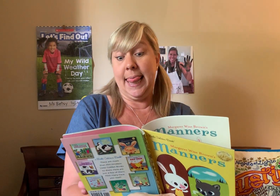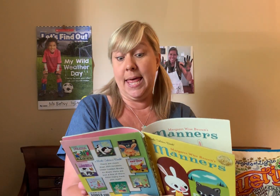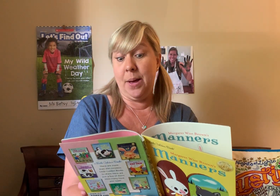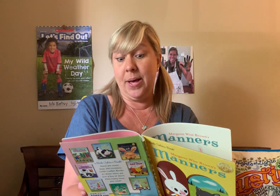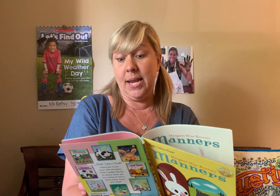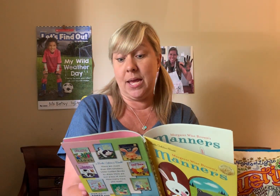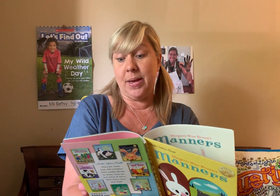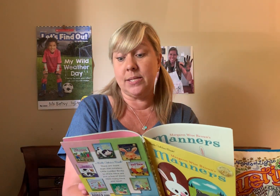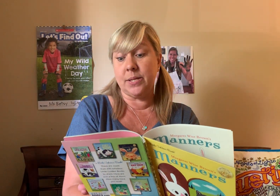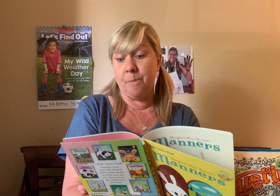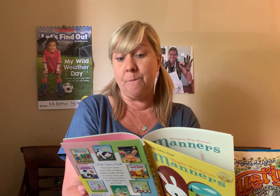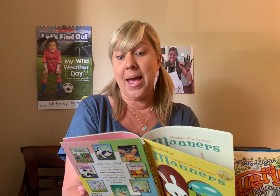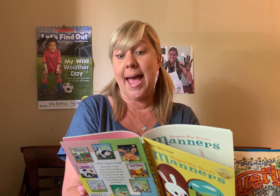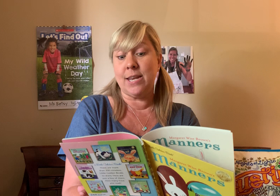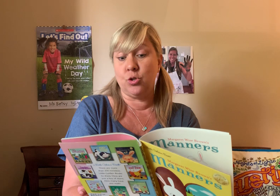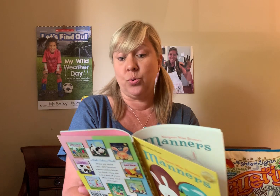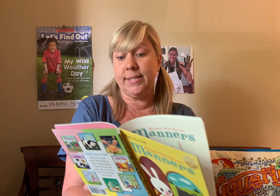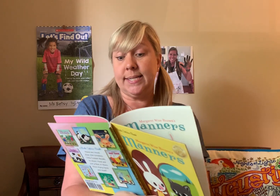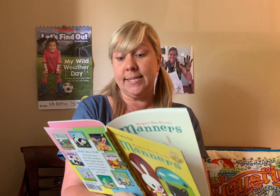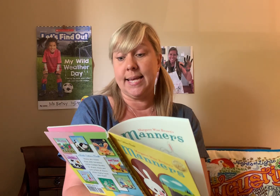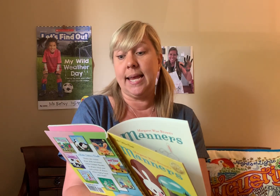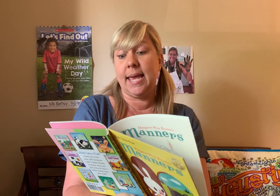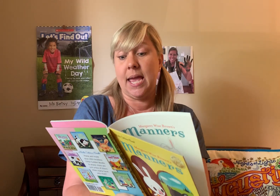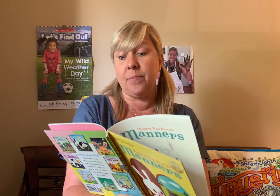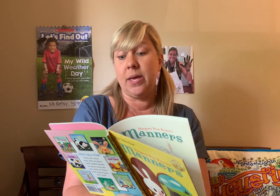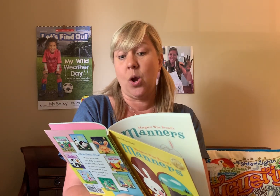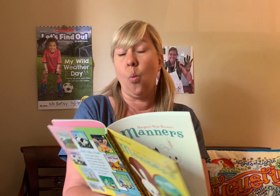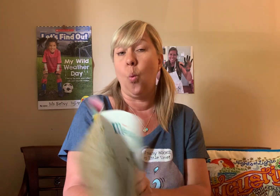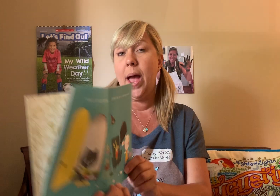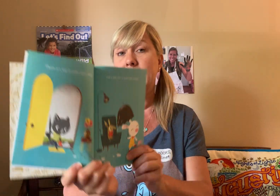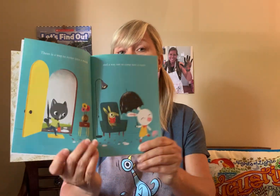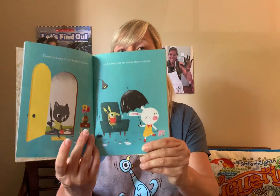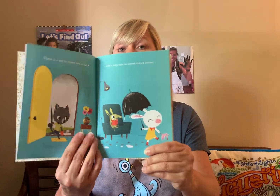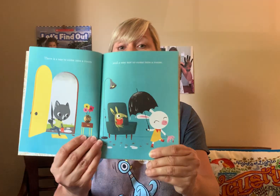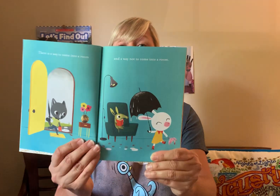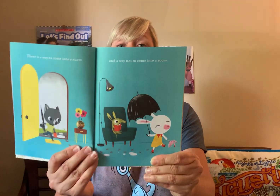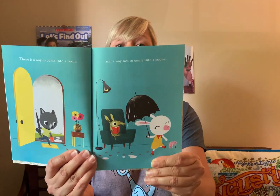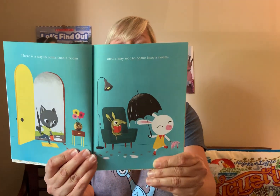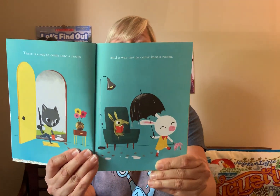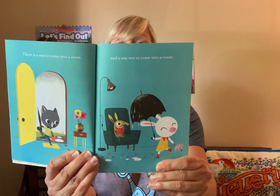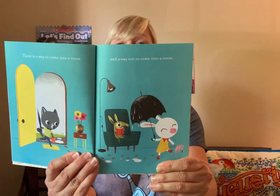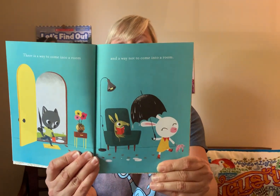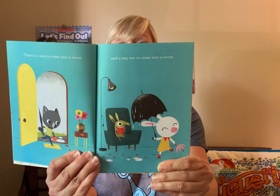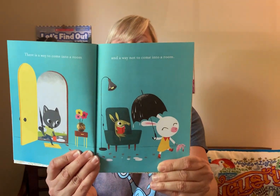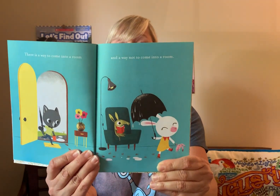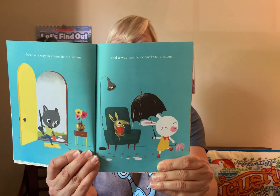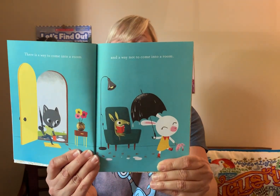The bunny made some bad choices and came in wet and muddy to the house.